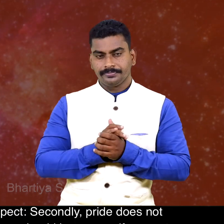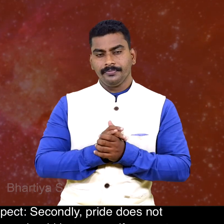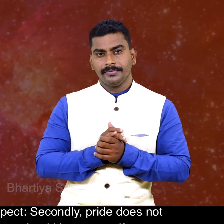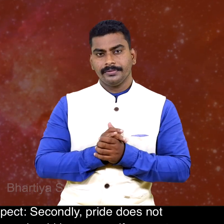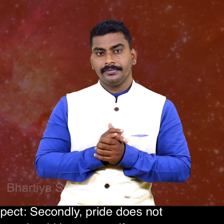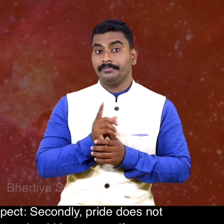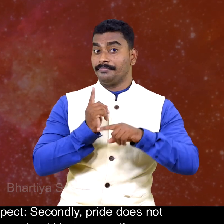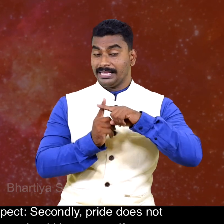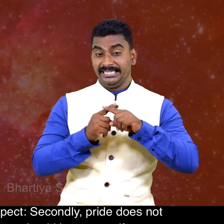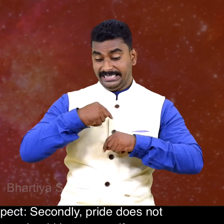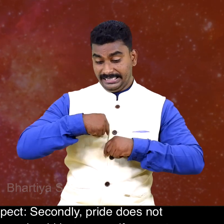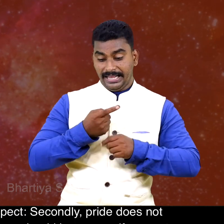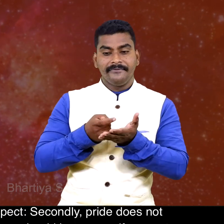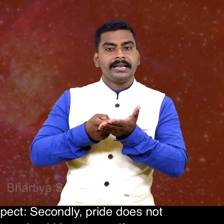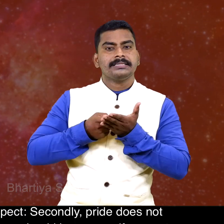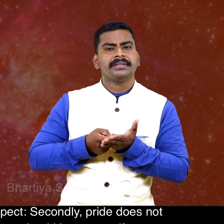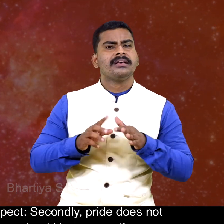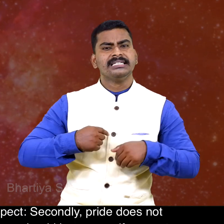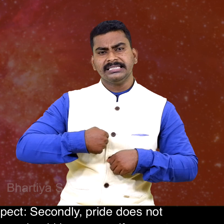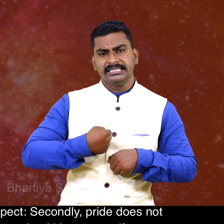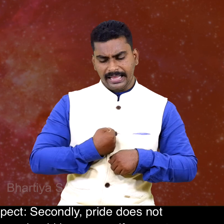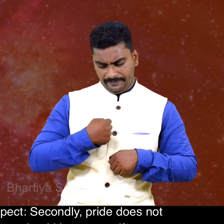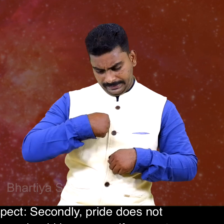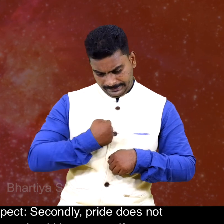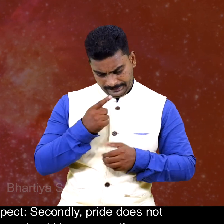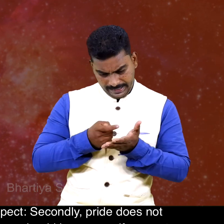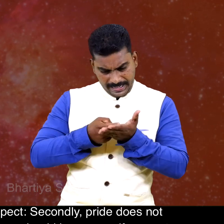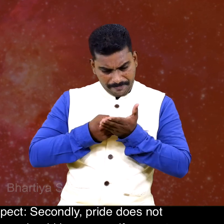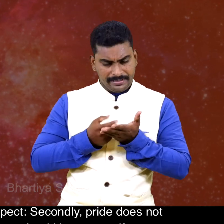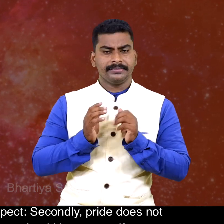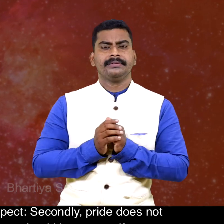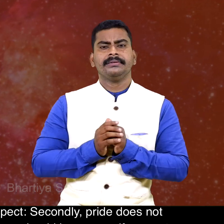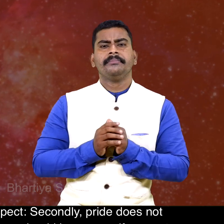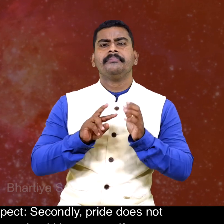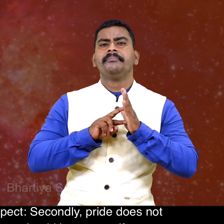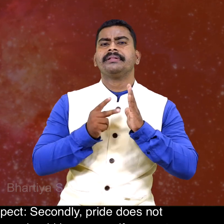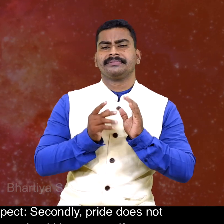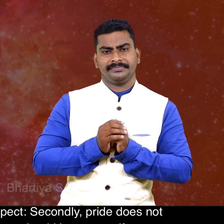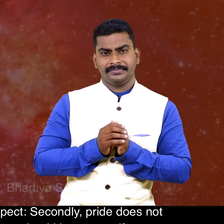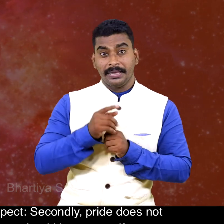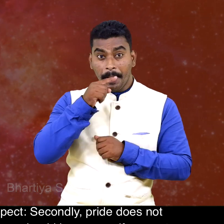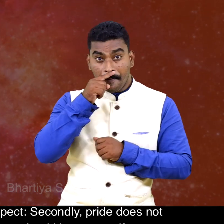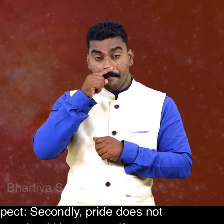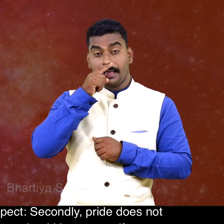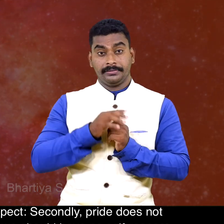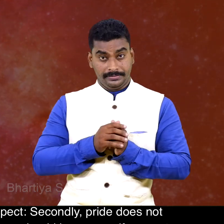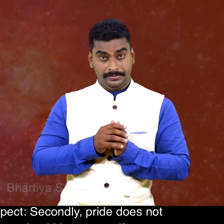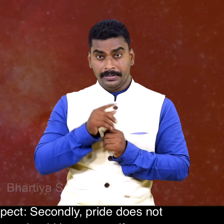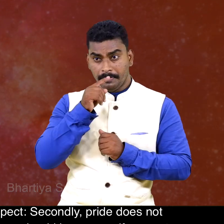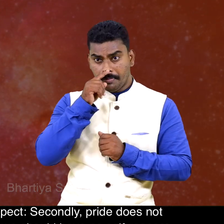Self-respect. Secondly, pride does not mean that we should have no